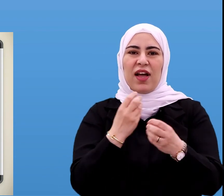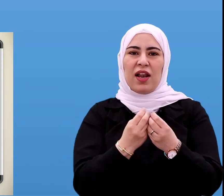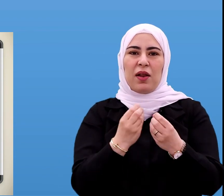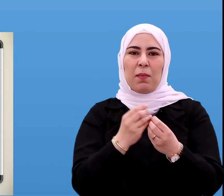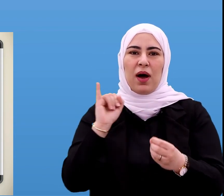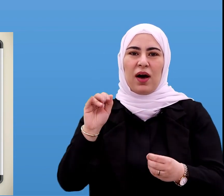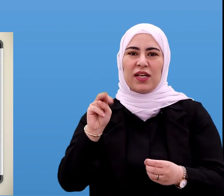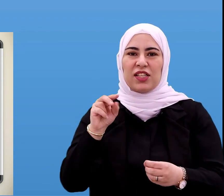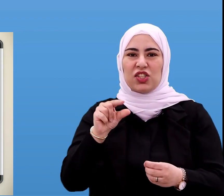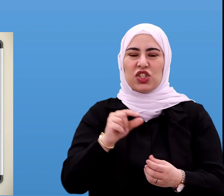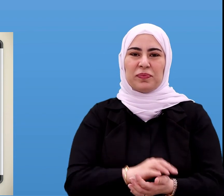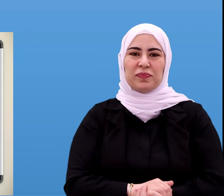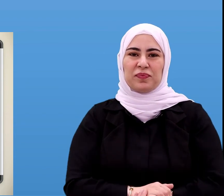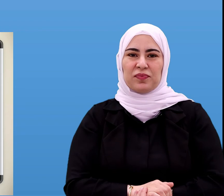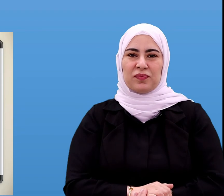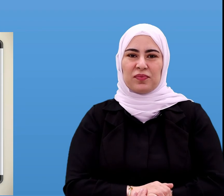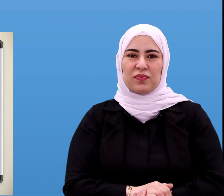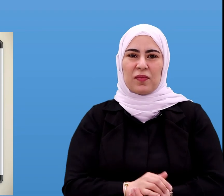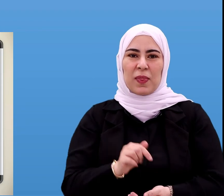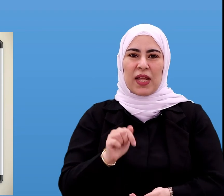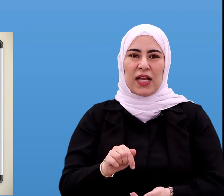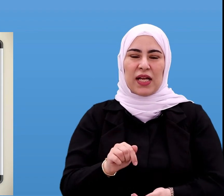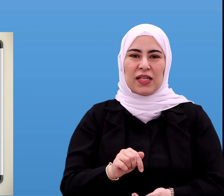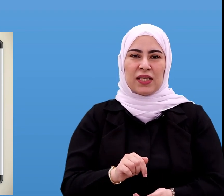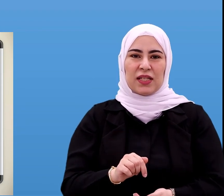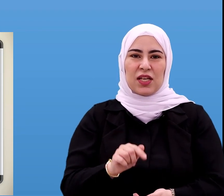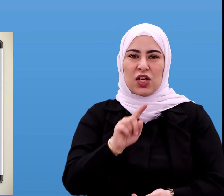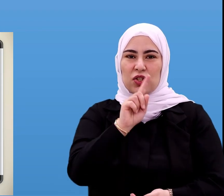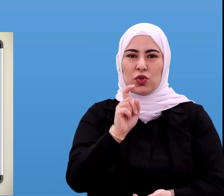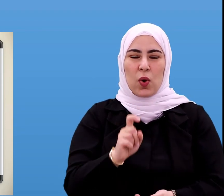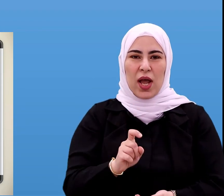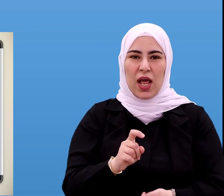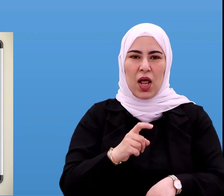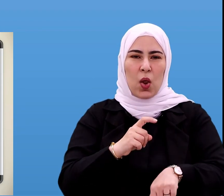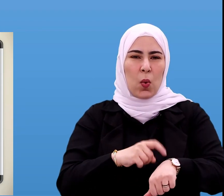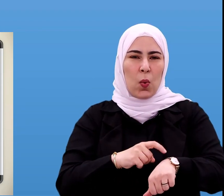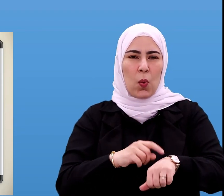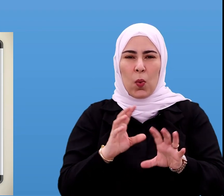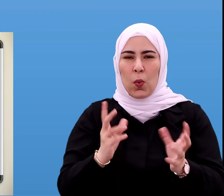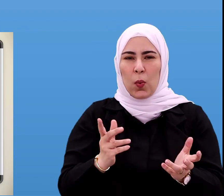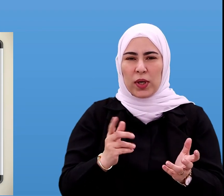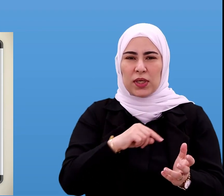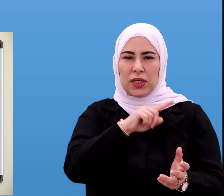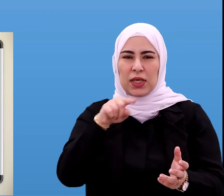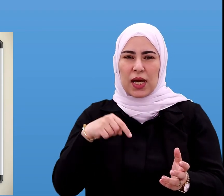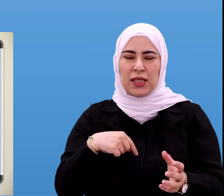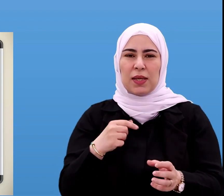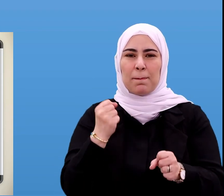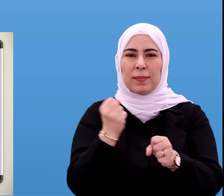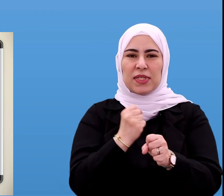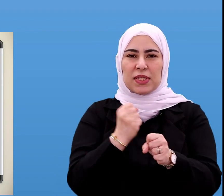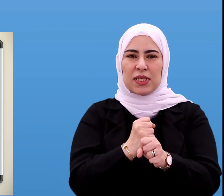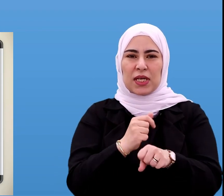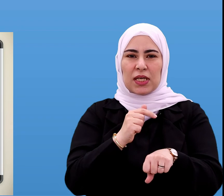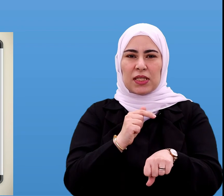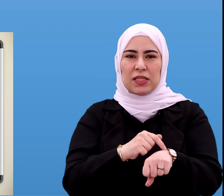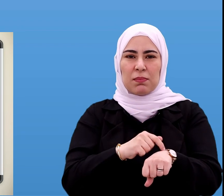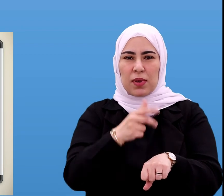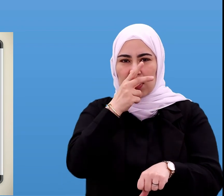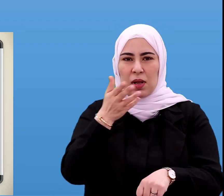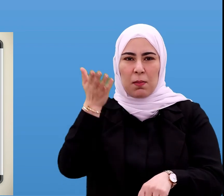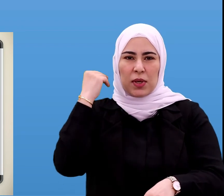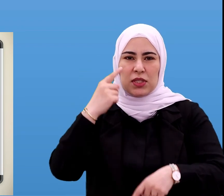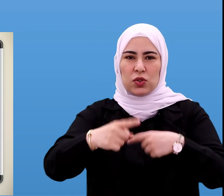Okay? The question is, when do we use the past continuous? We usually use the